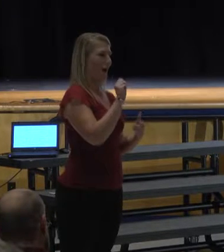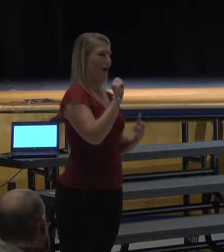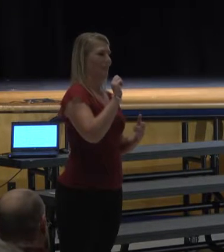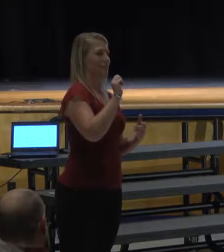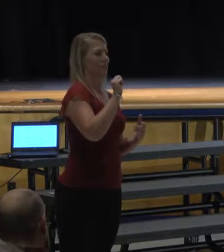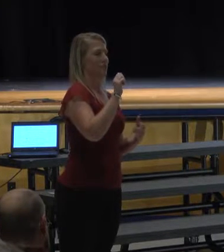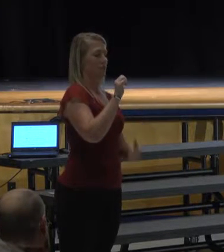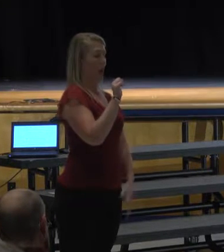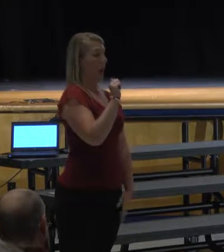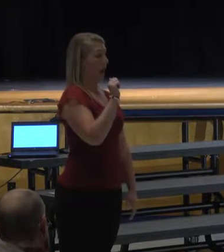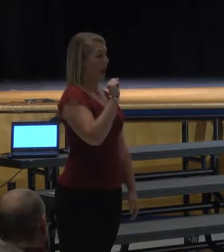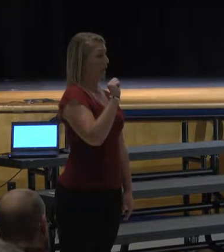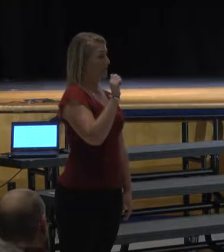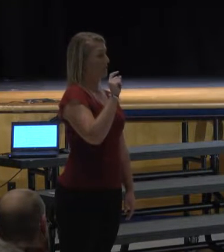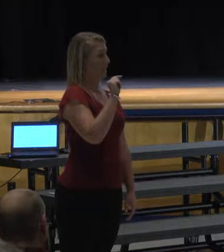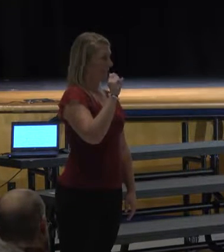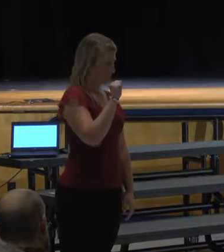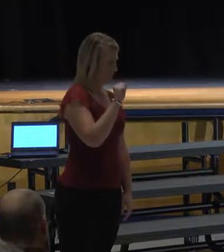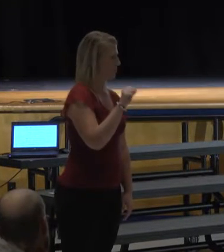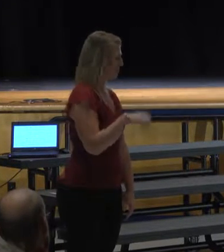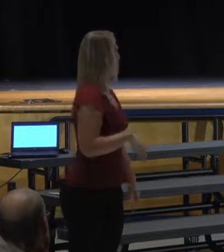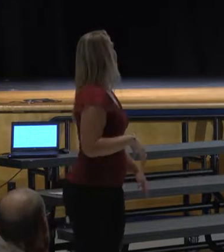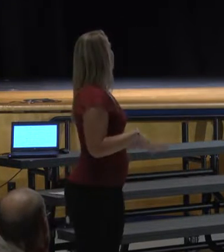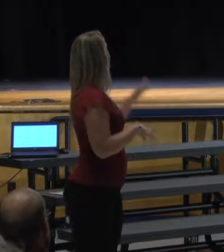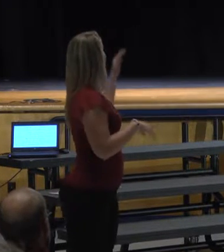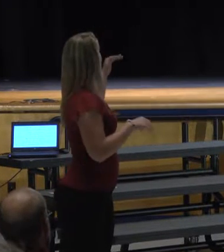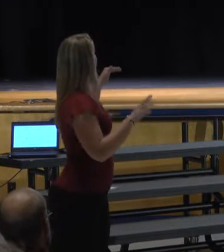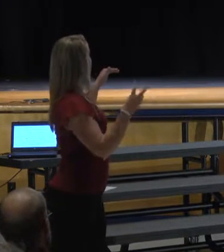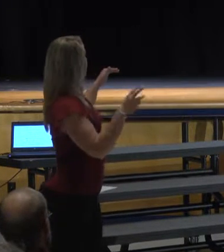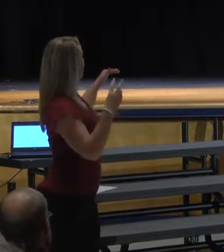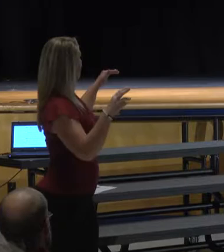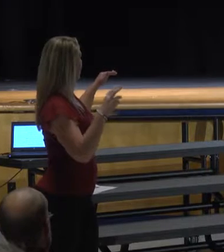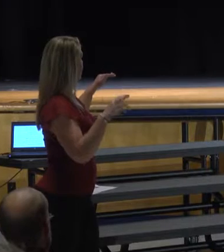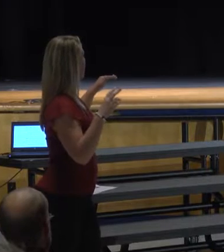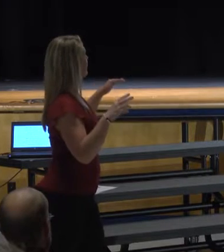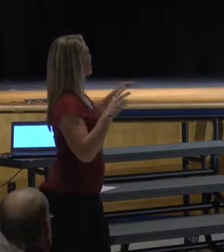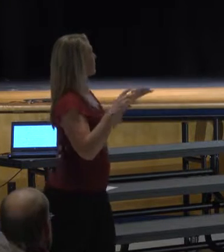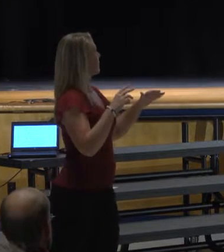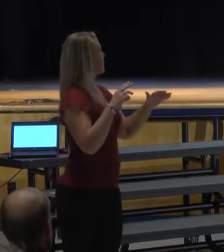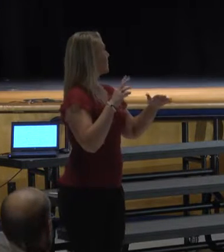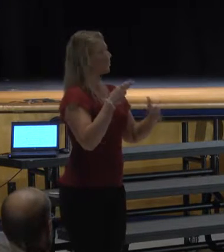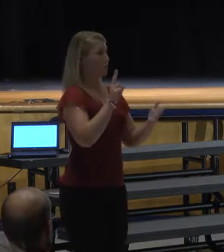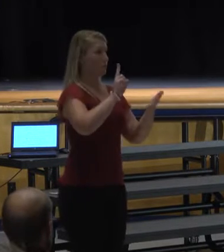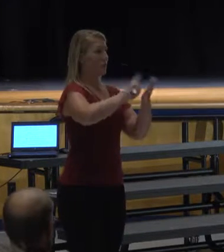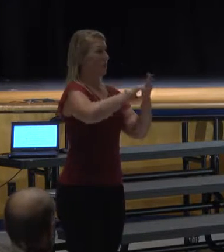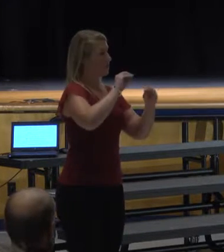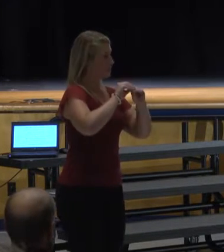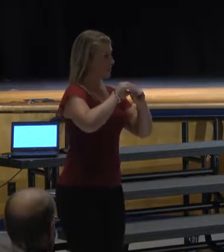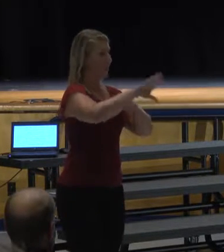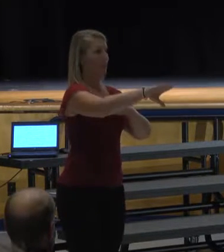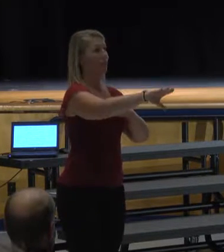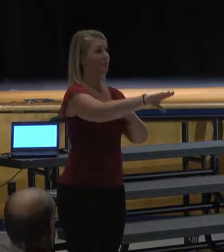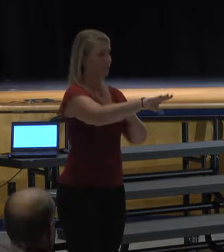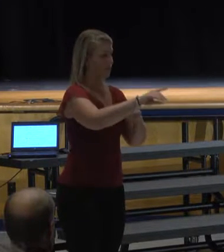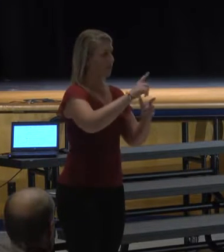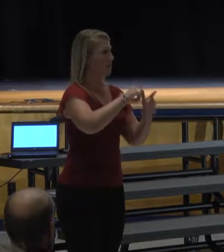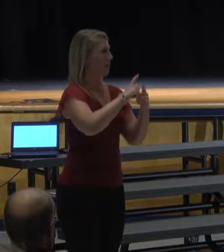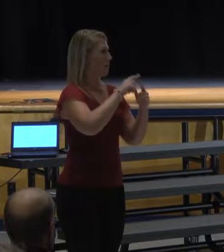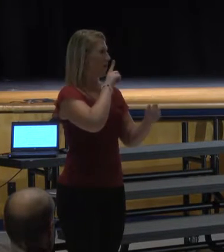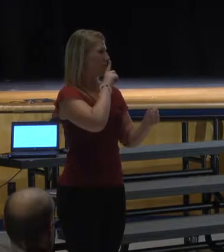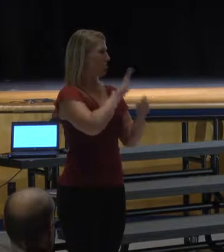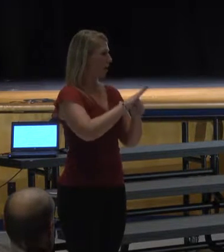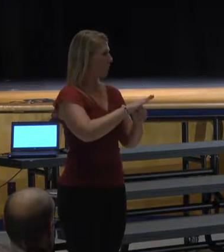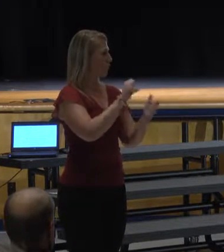Step 6 is where you put in the FSA IDs to sign it and click submit, and then you get a confirmation page